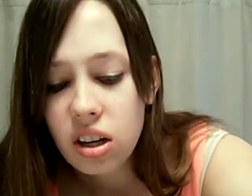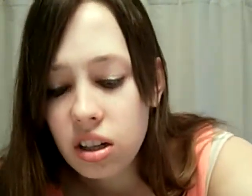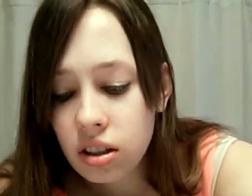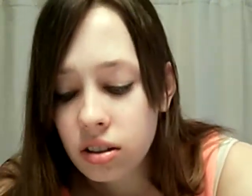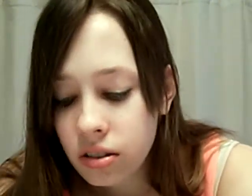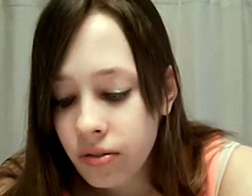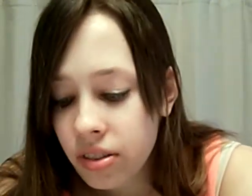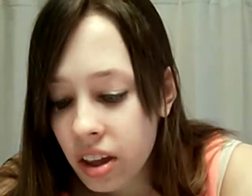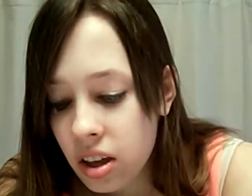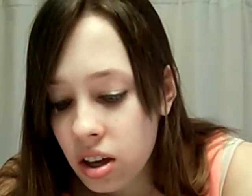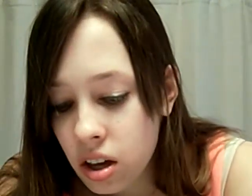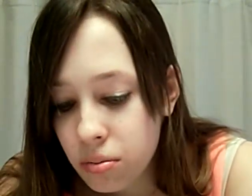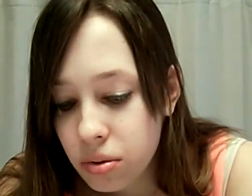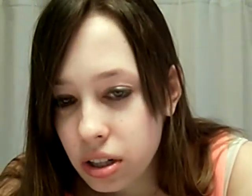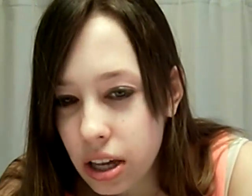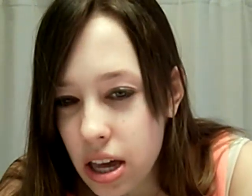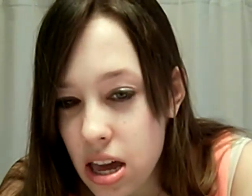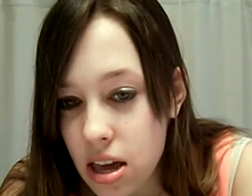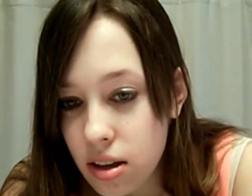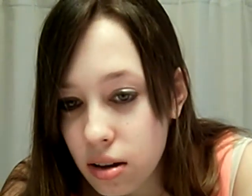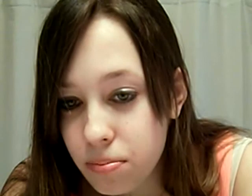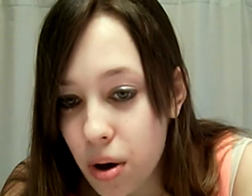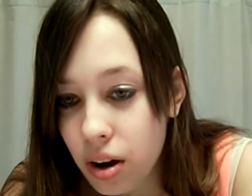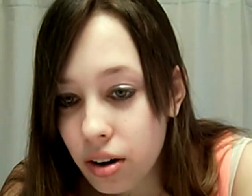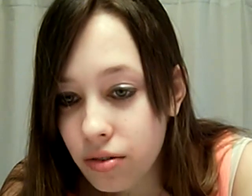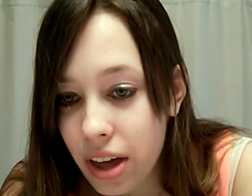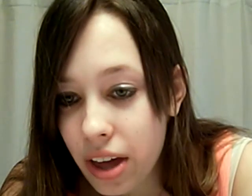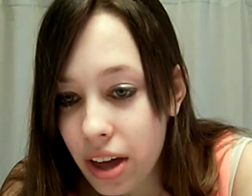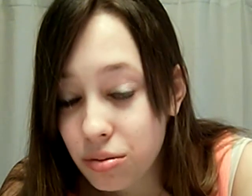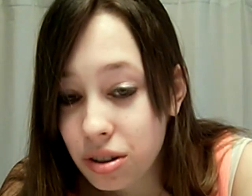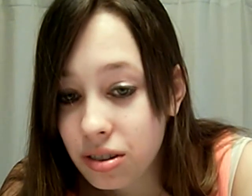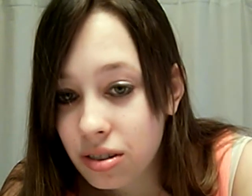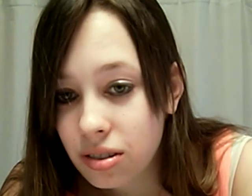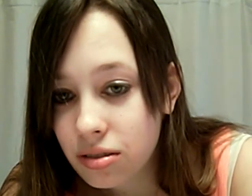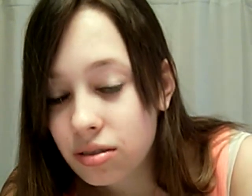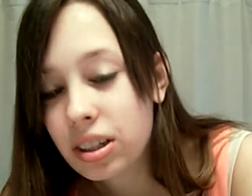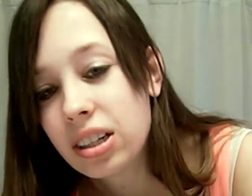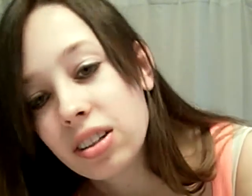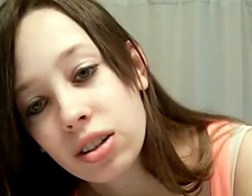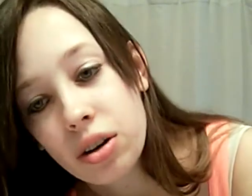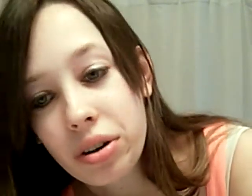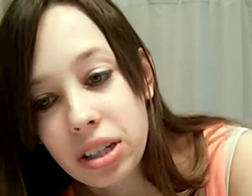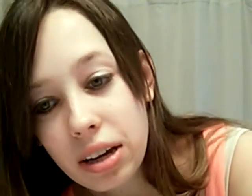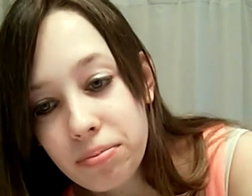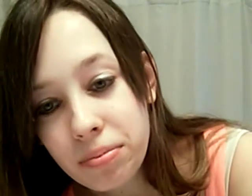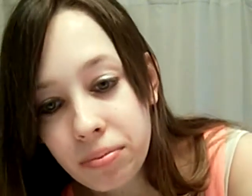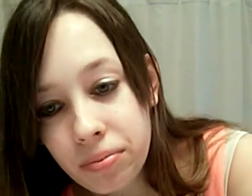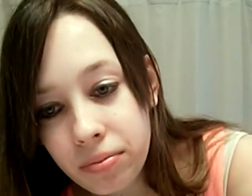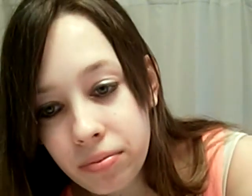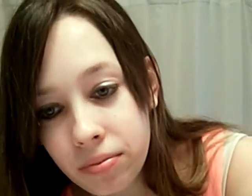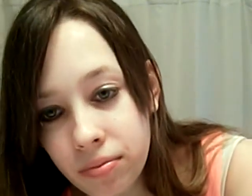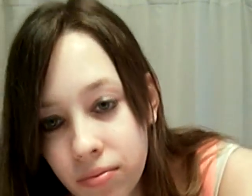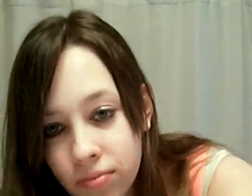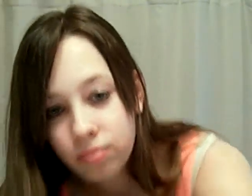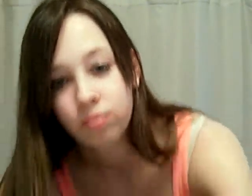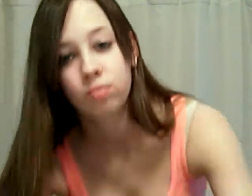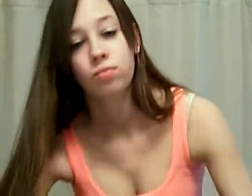gonna play a part of that because we're running a little low on time. I don't know